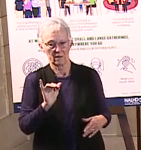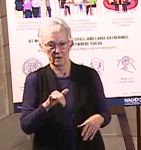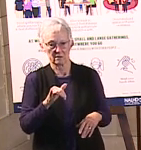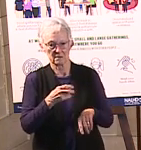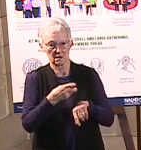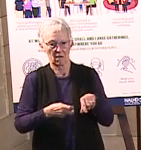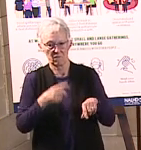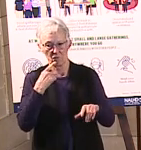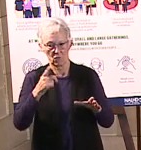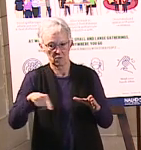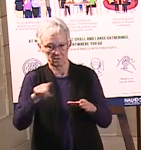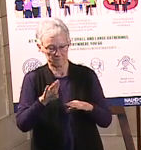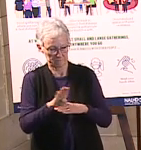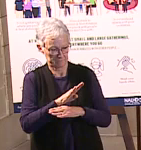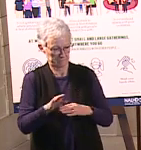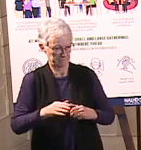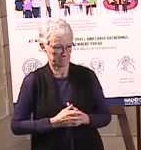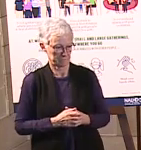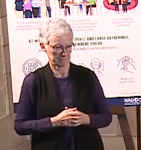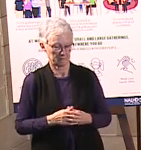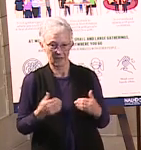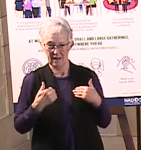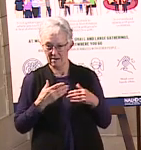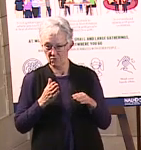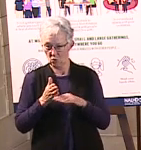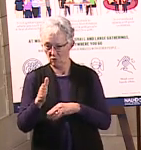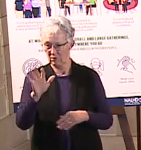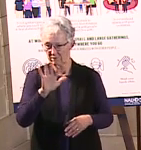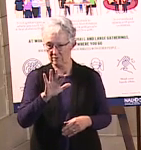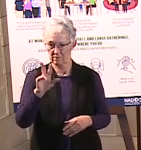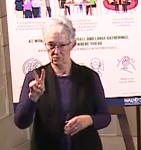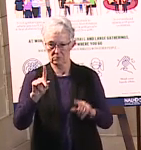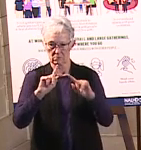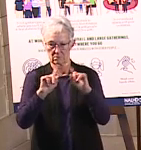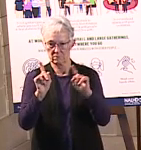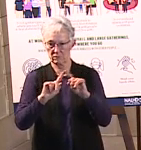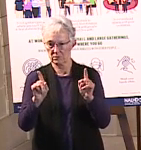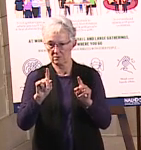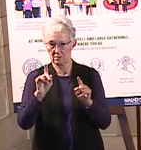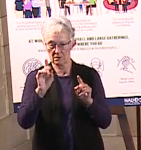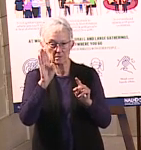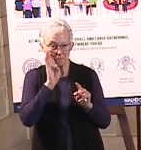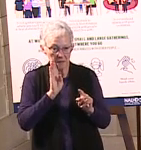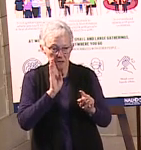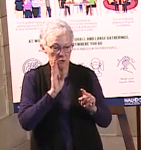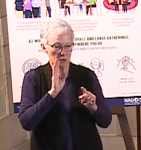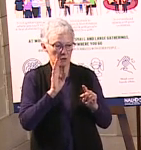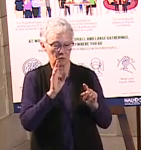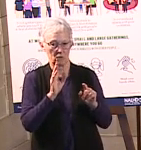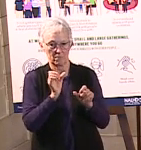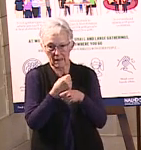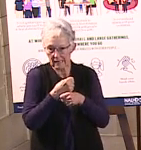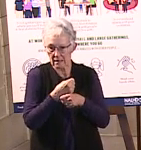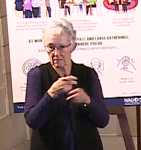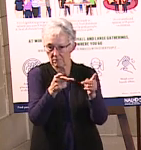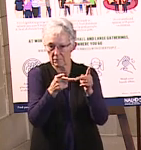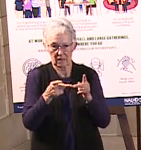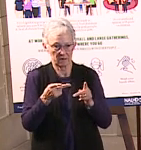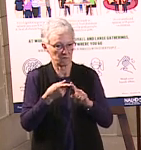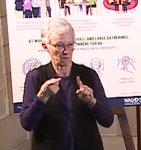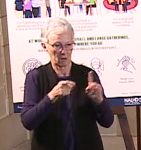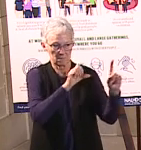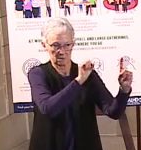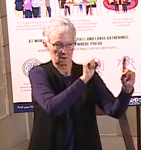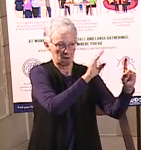If you didn't know, as a Nebraskan, there's over 52 breweries operating in the state currently, from border to border, from Scottsbluff to